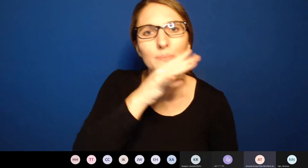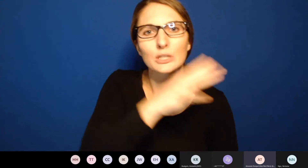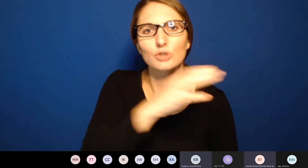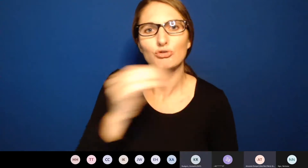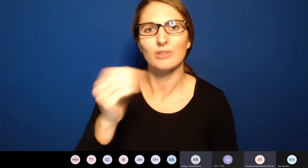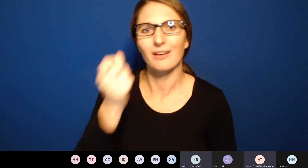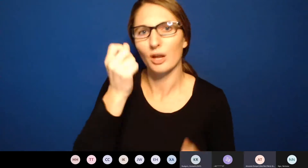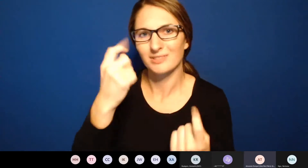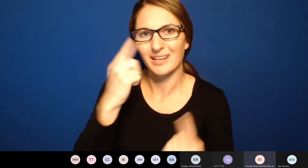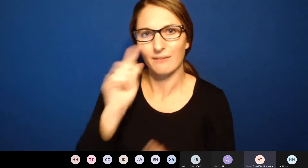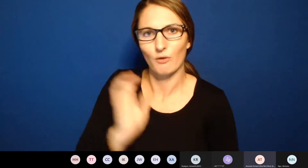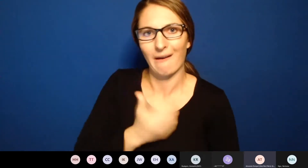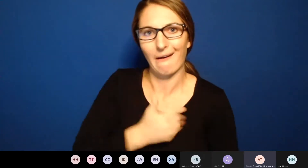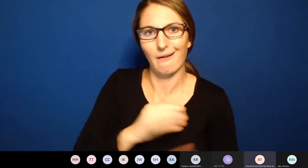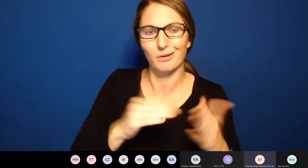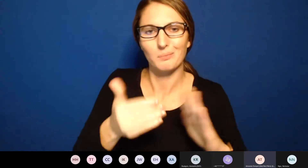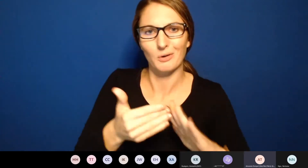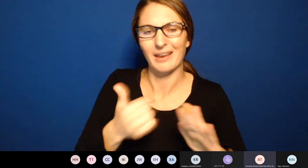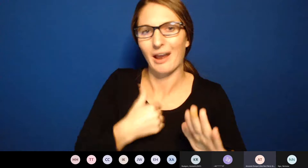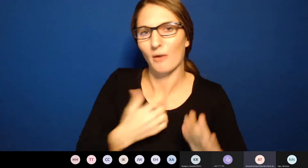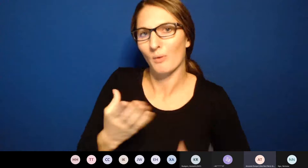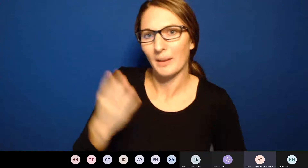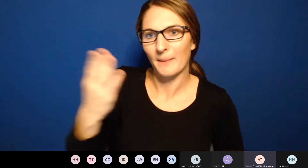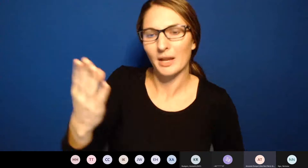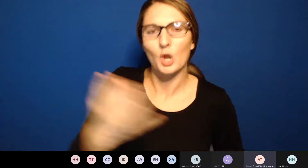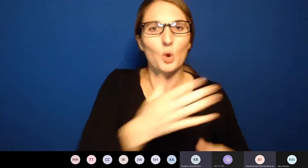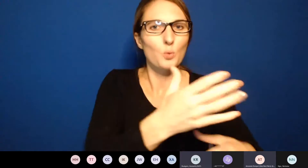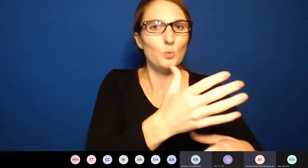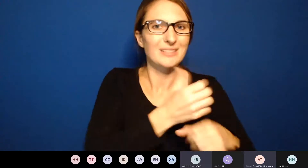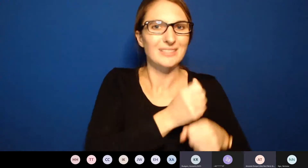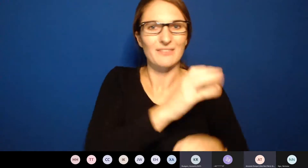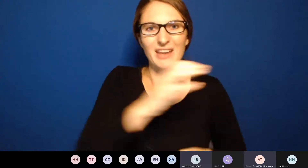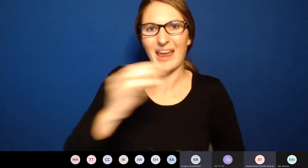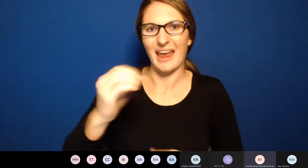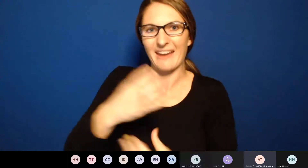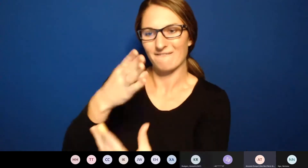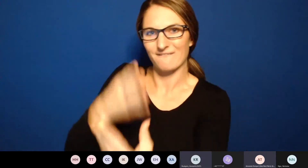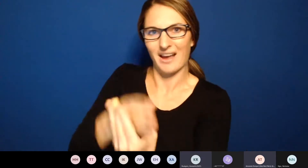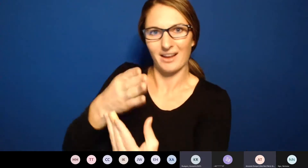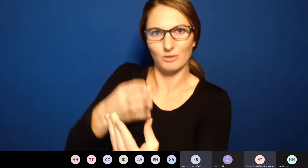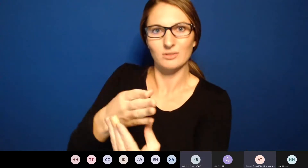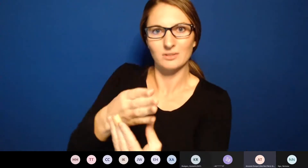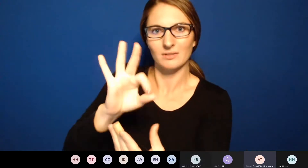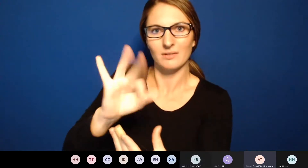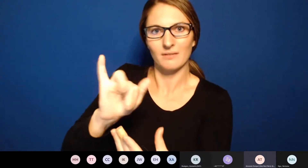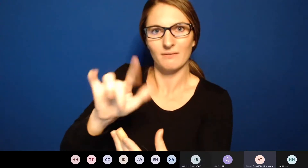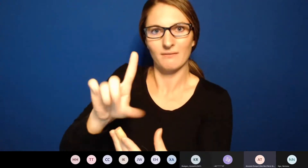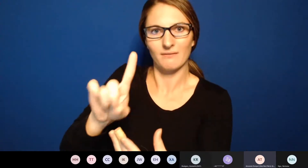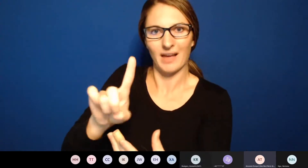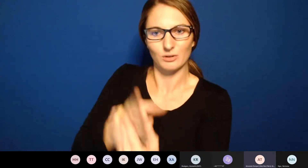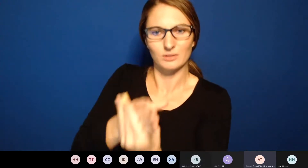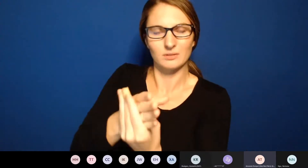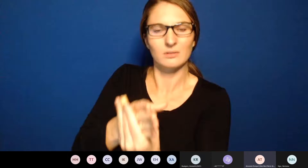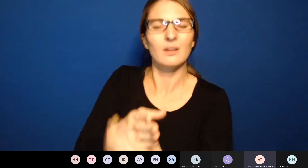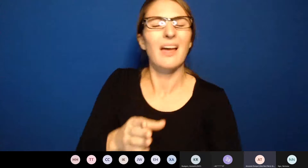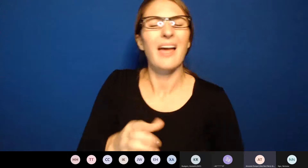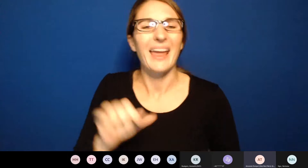our community, to say received and filed, because if we aren't actually taking action on it